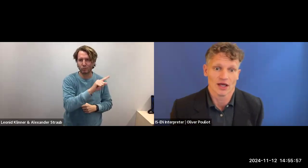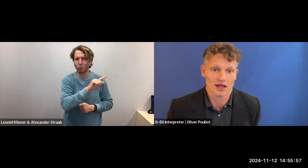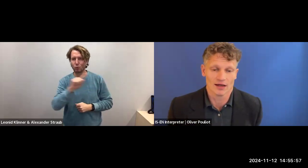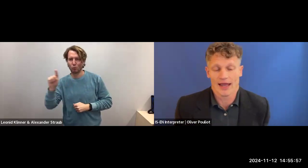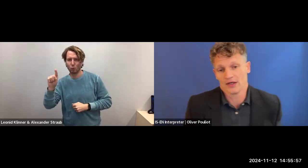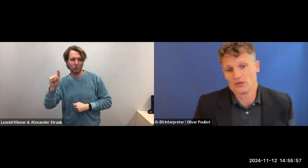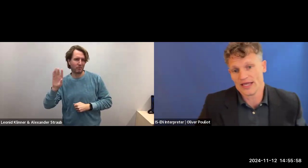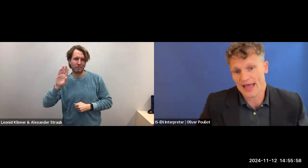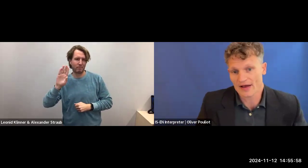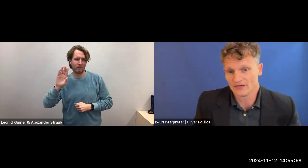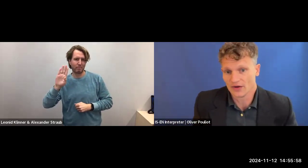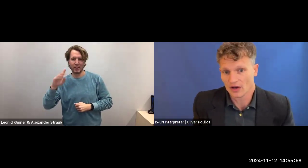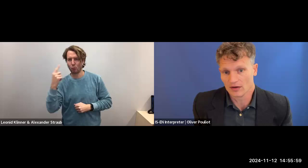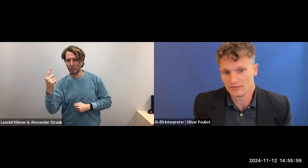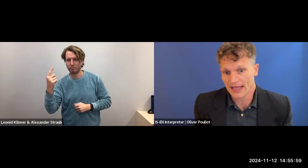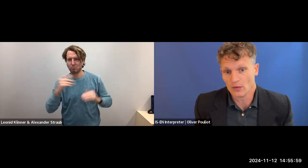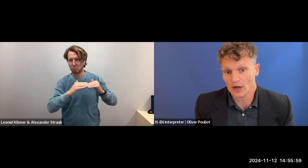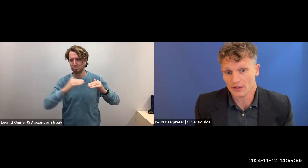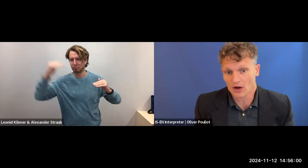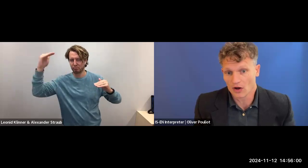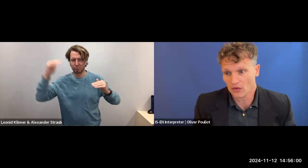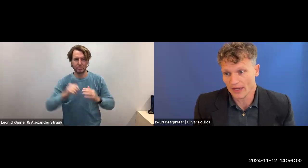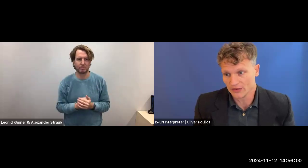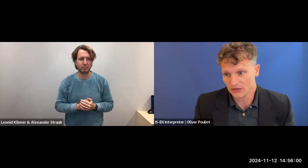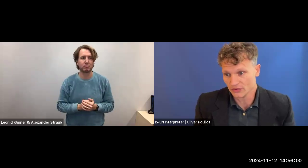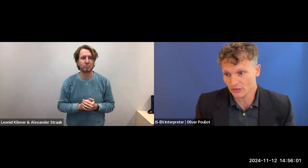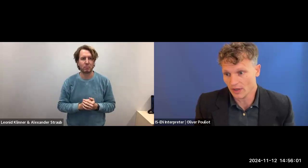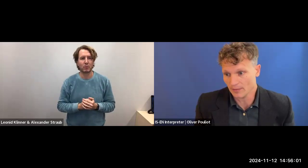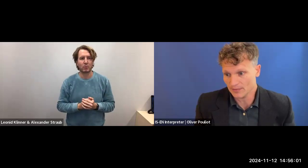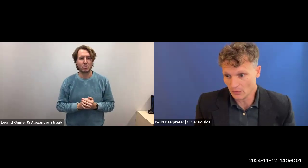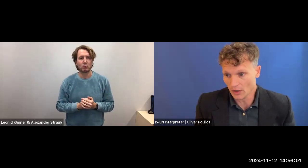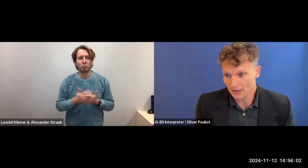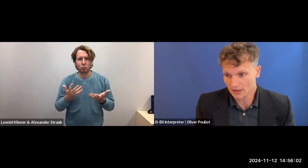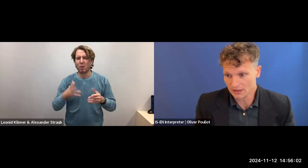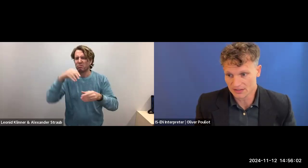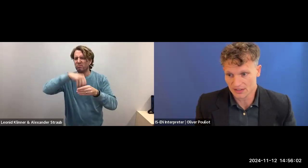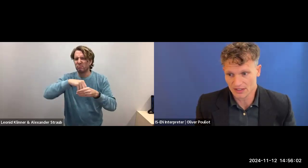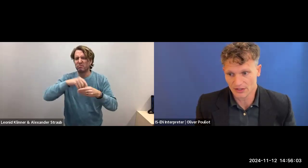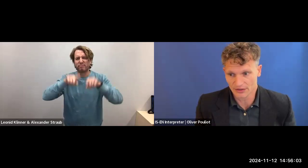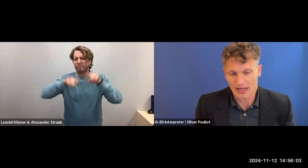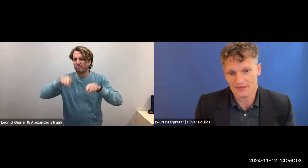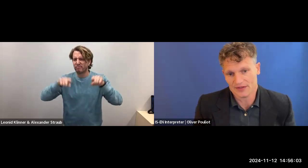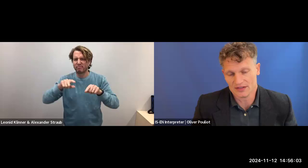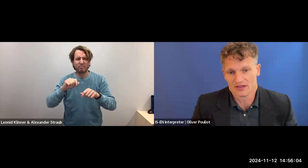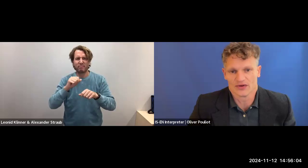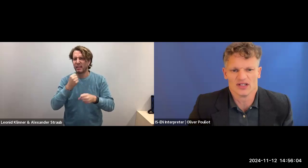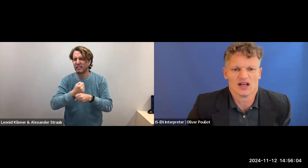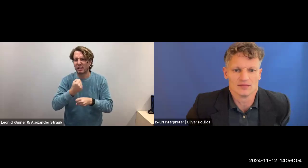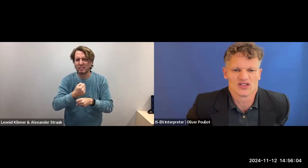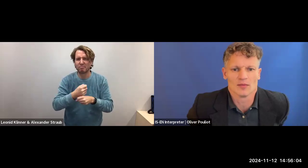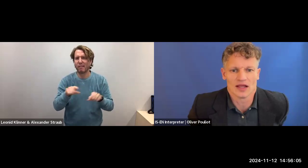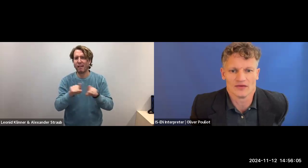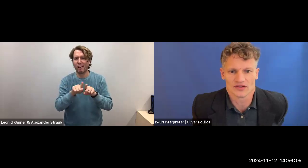universities. And we have A1 all the way to B1 listed here, and the